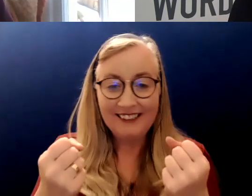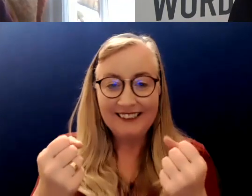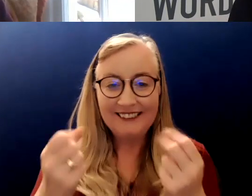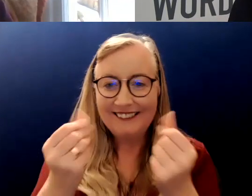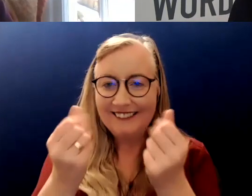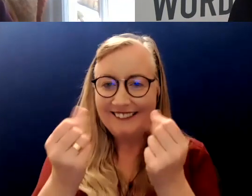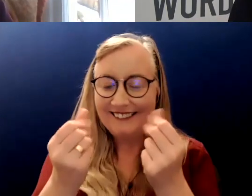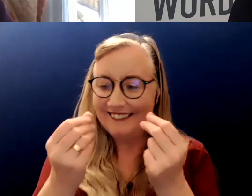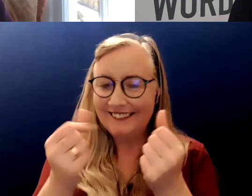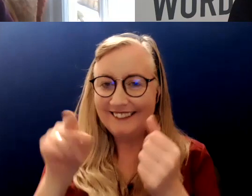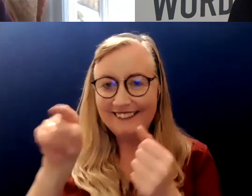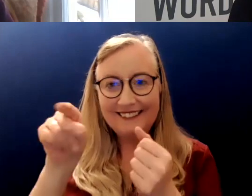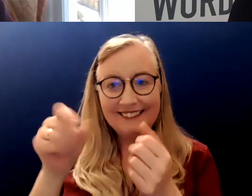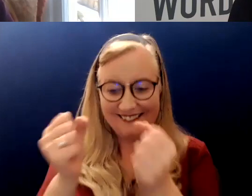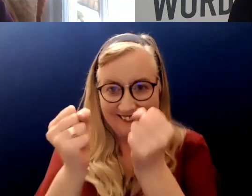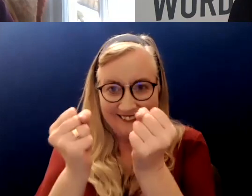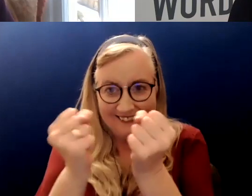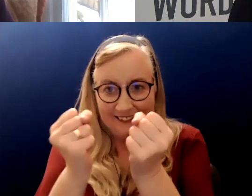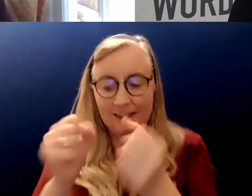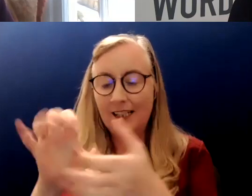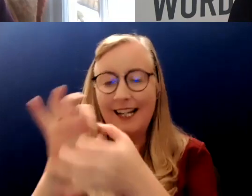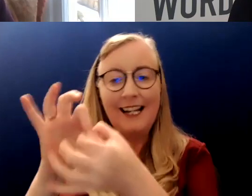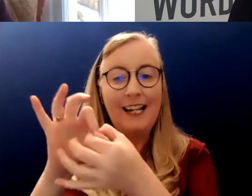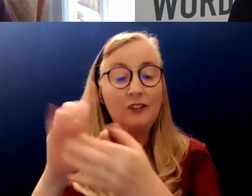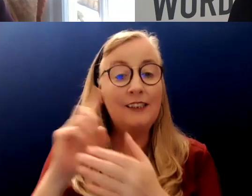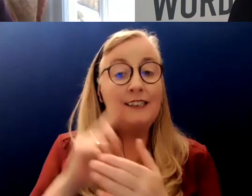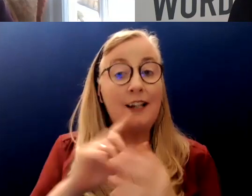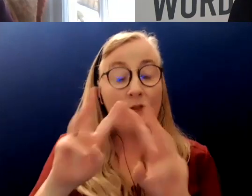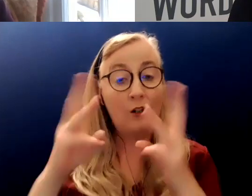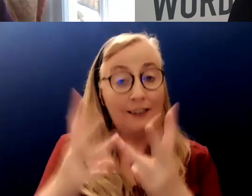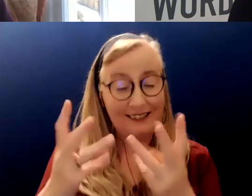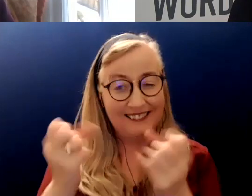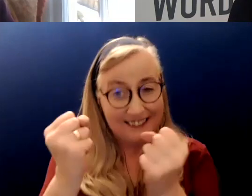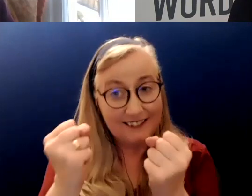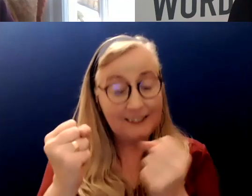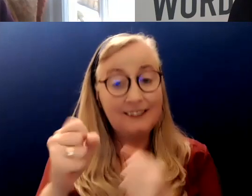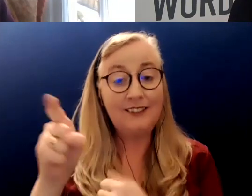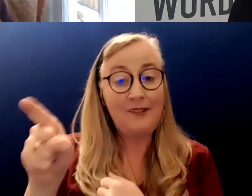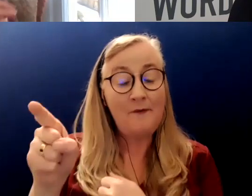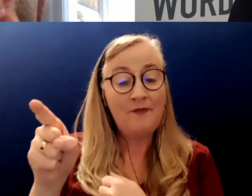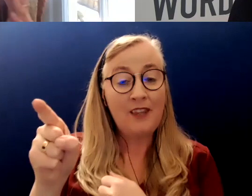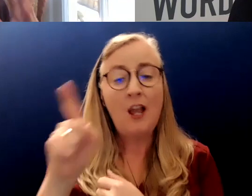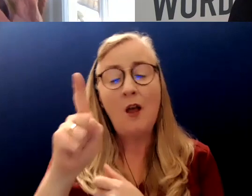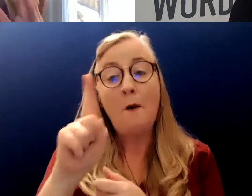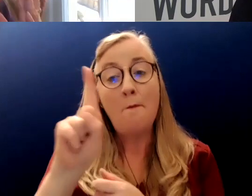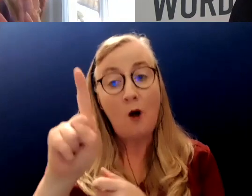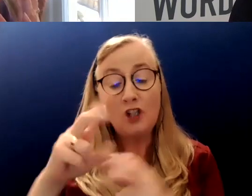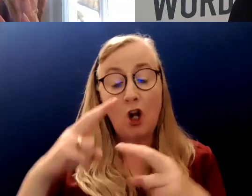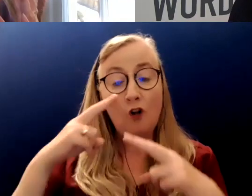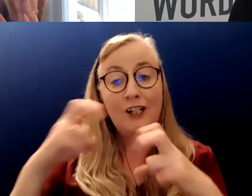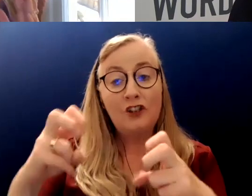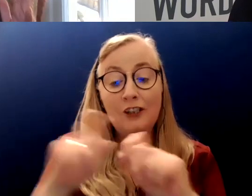that strong connection with the deaf world. And it just so happened that a research team from